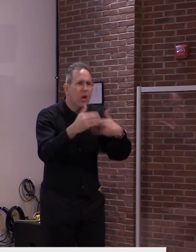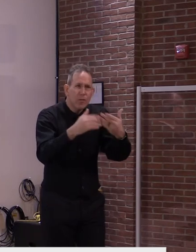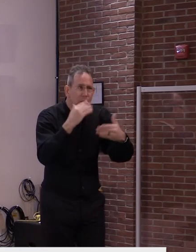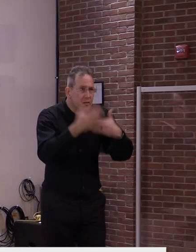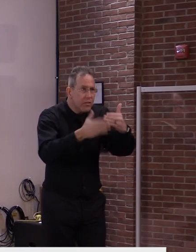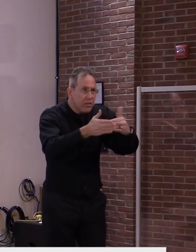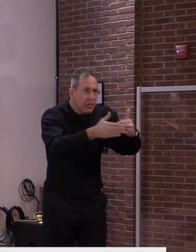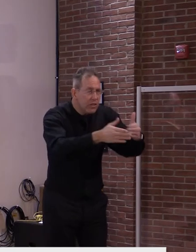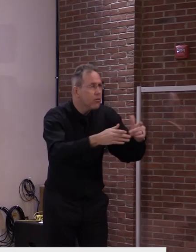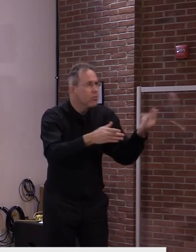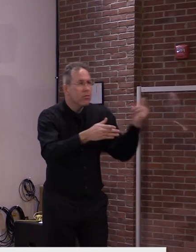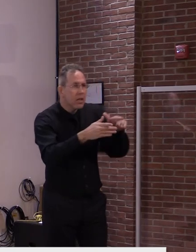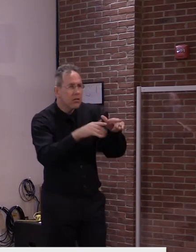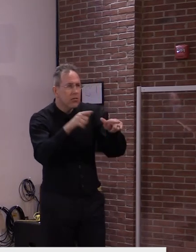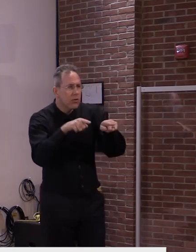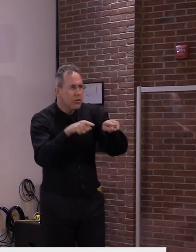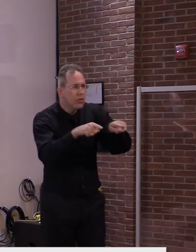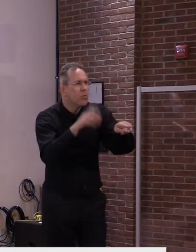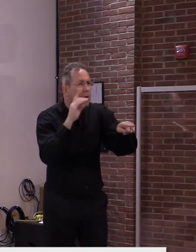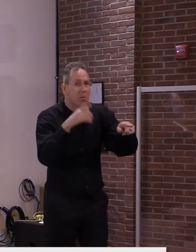Okay, thank you.